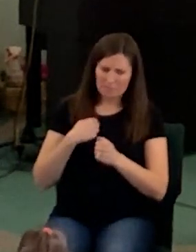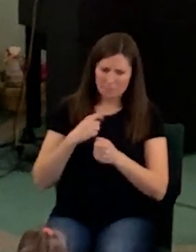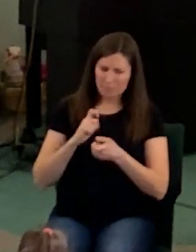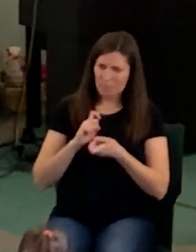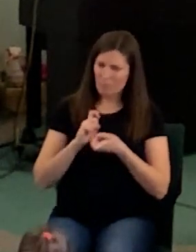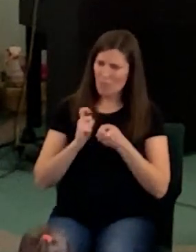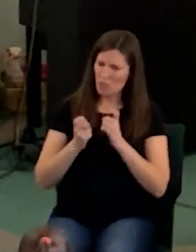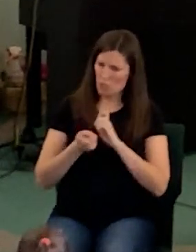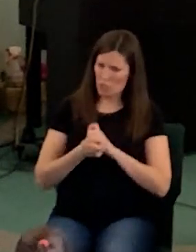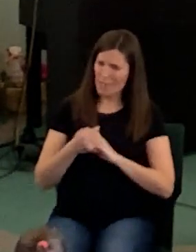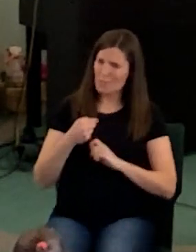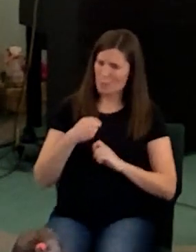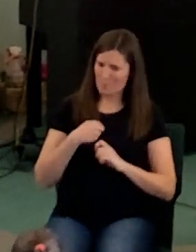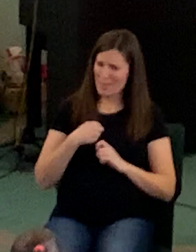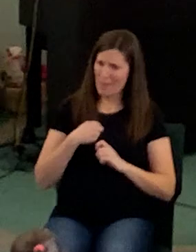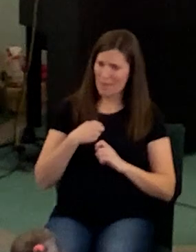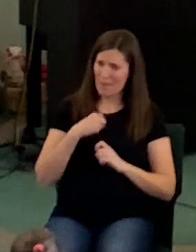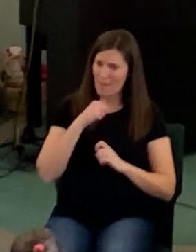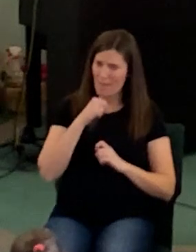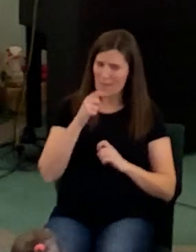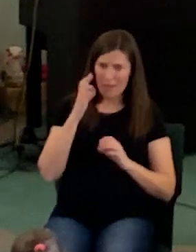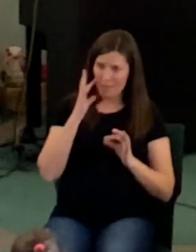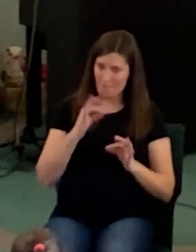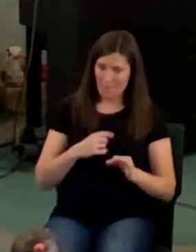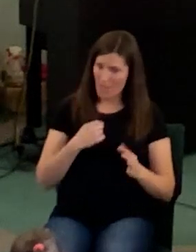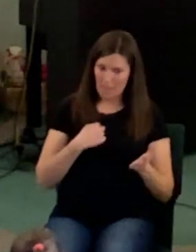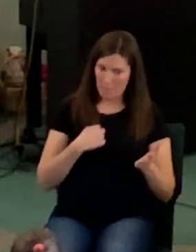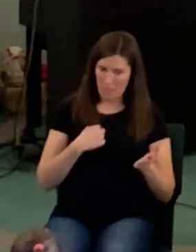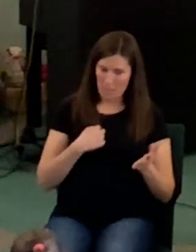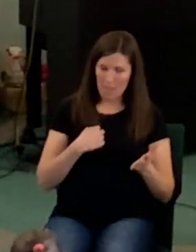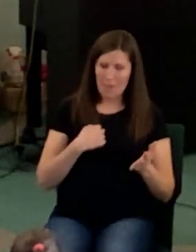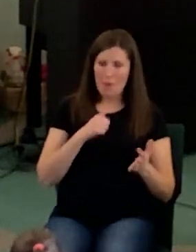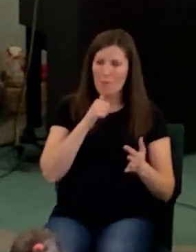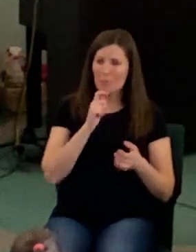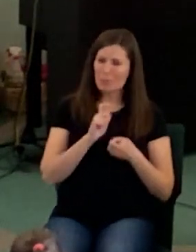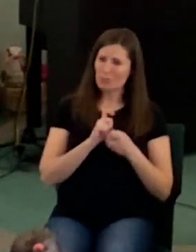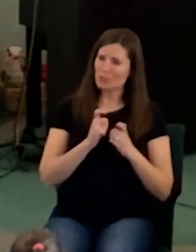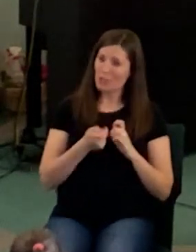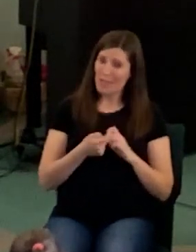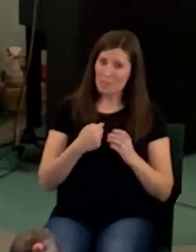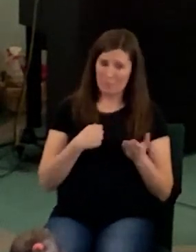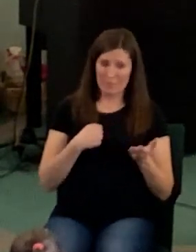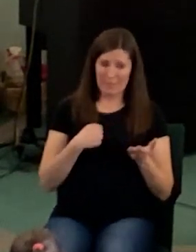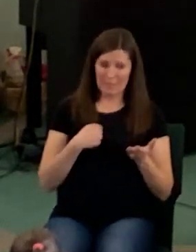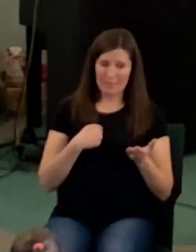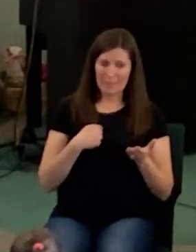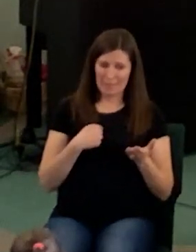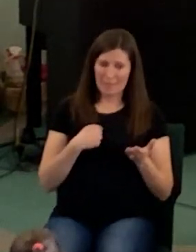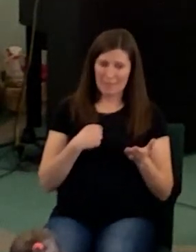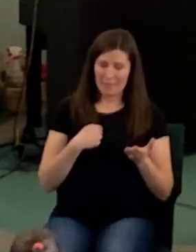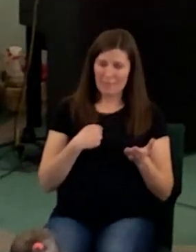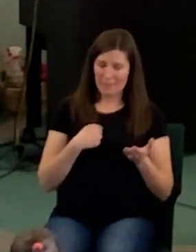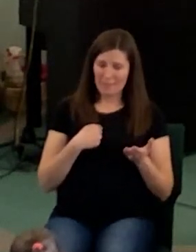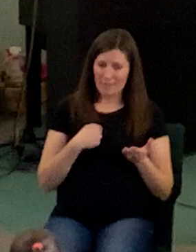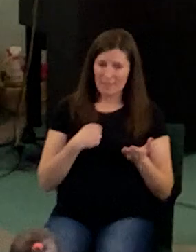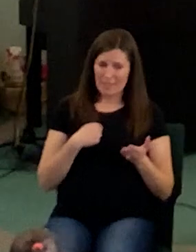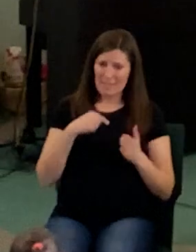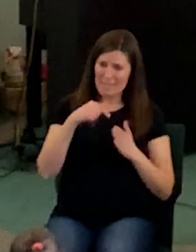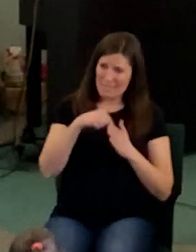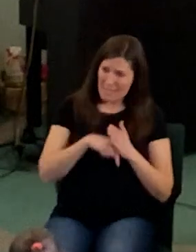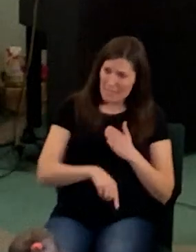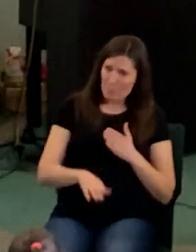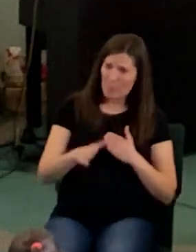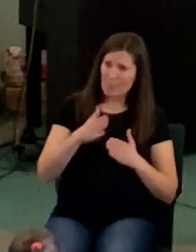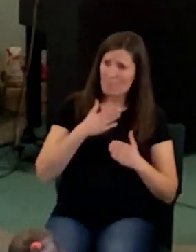I'm not the guy whose wife passed away who has a powerful testimony." He writes, "But it has refined me and